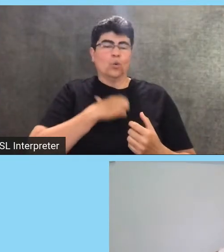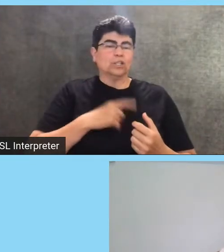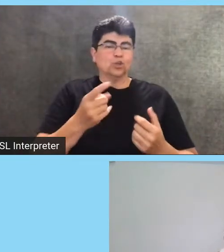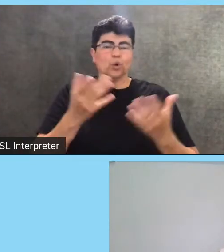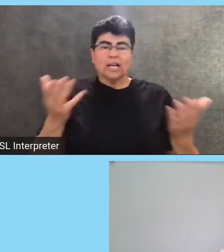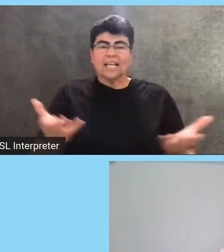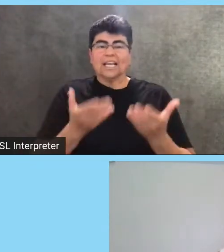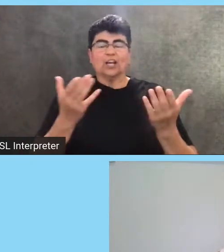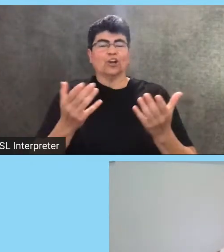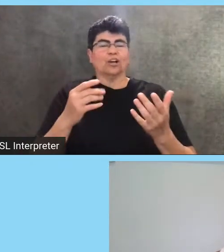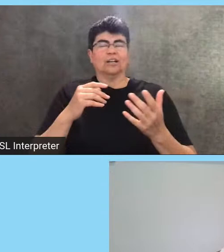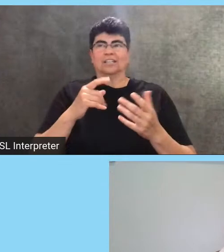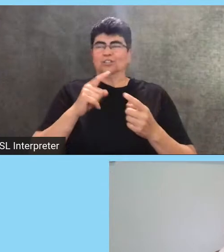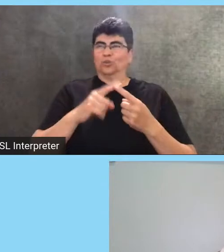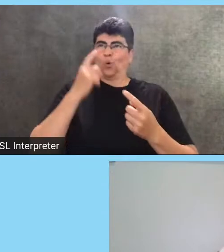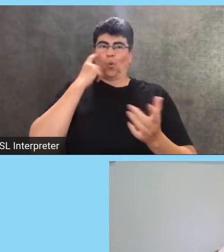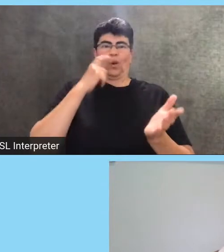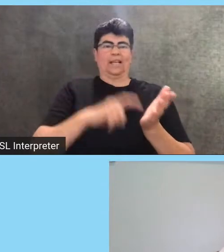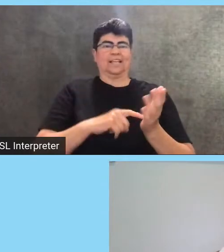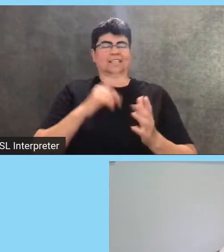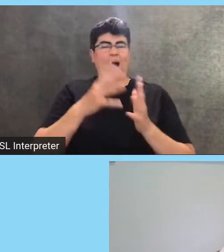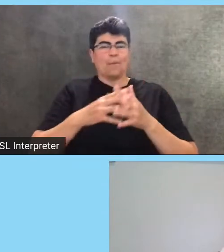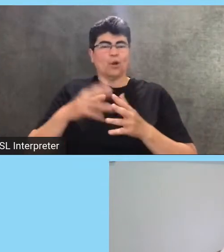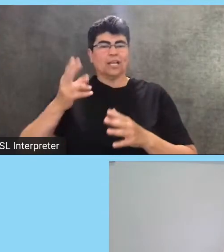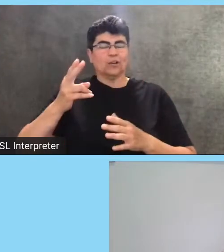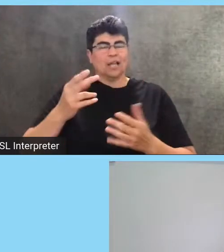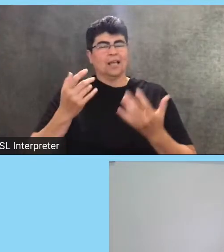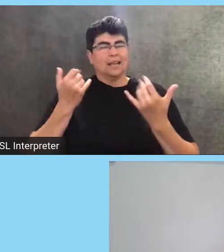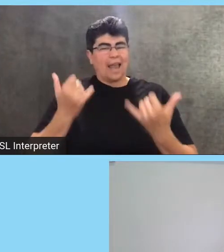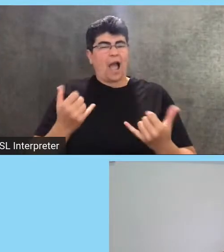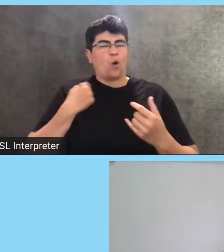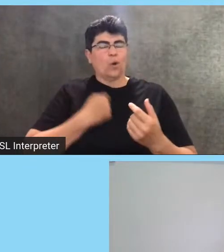moment in American history. Let us all remember